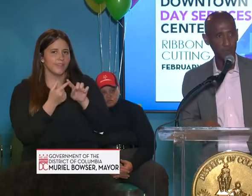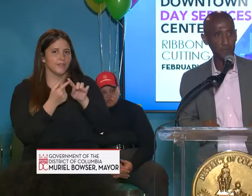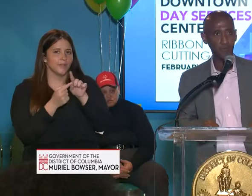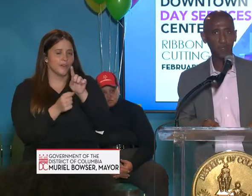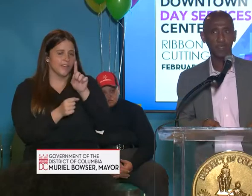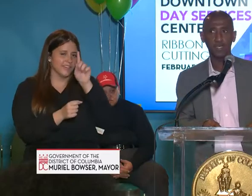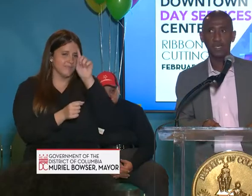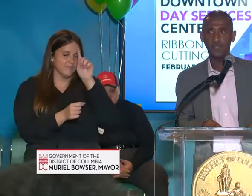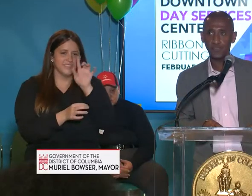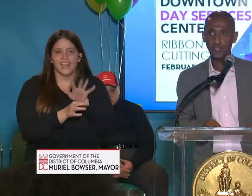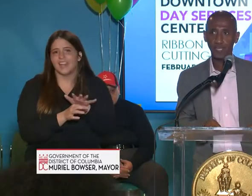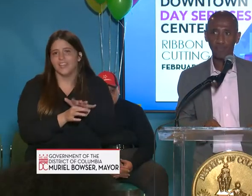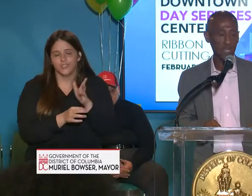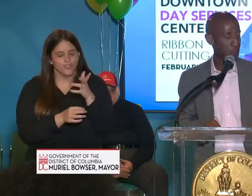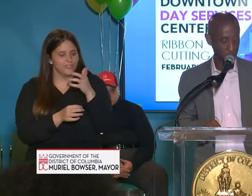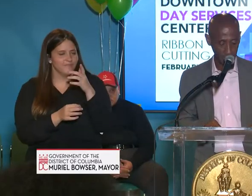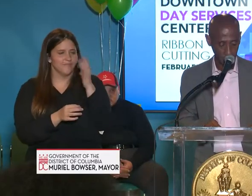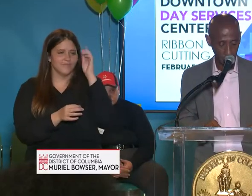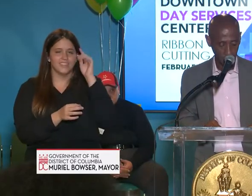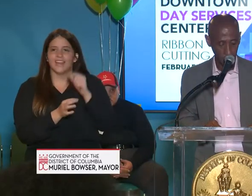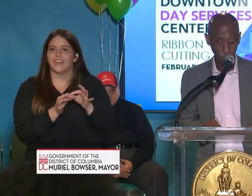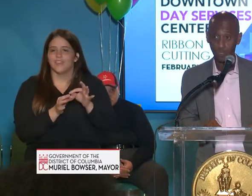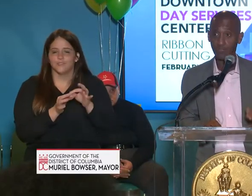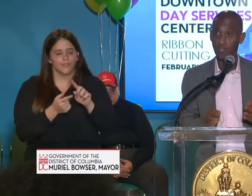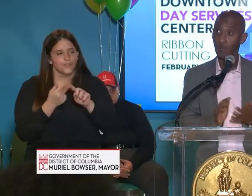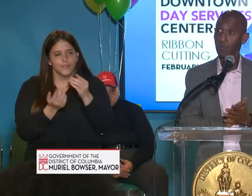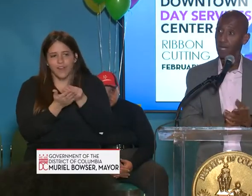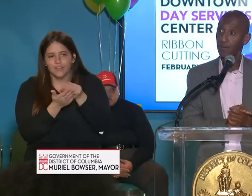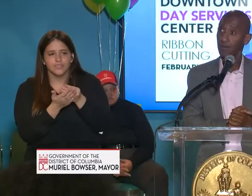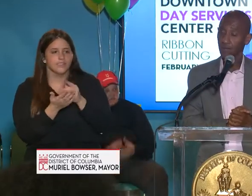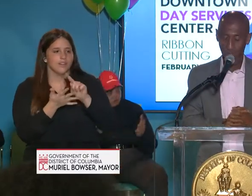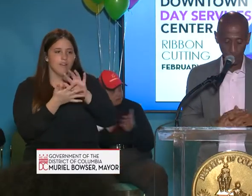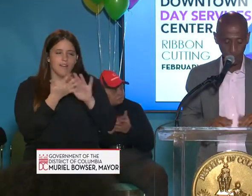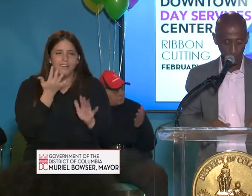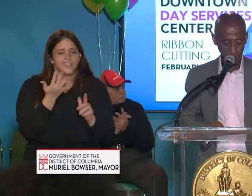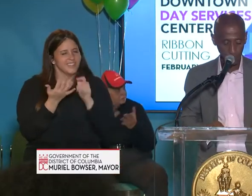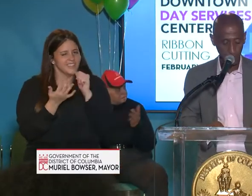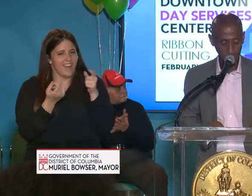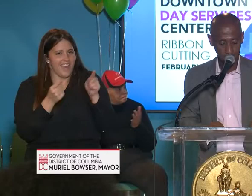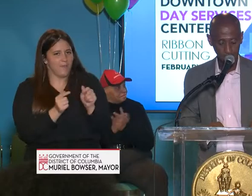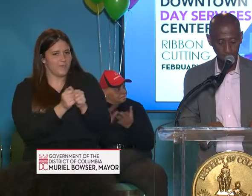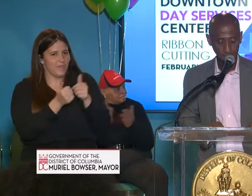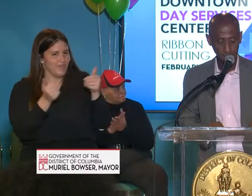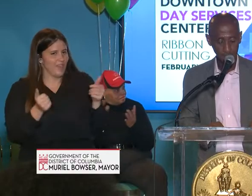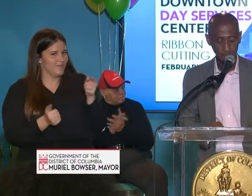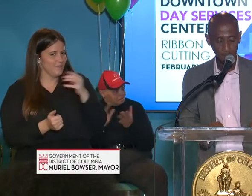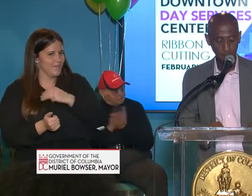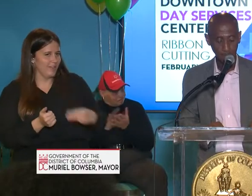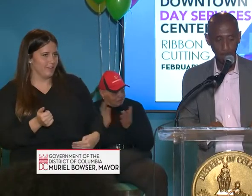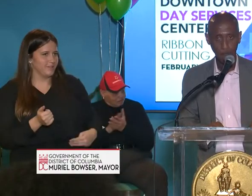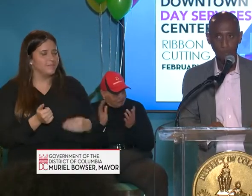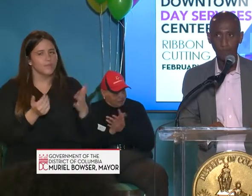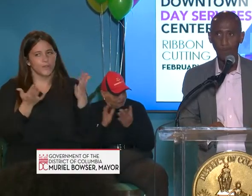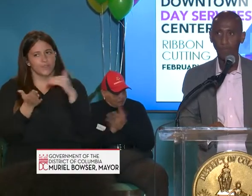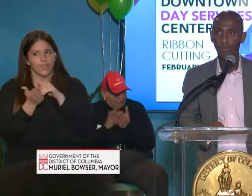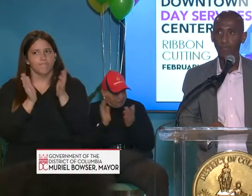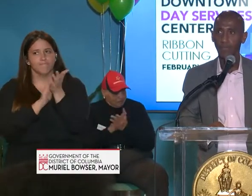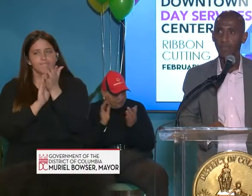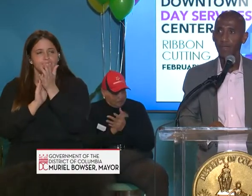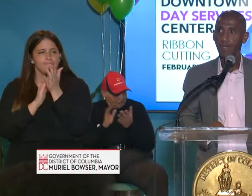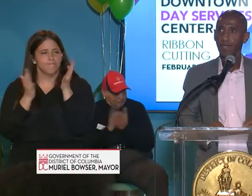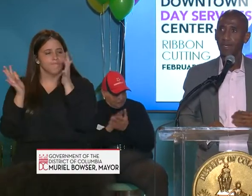funds to this effort. This could not have happened without you. So let's give our mayor a round of applause.